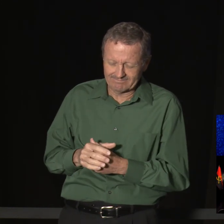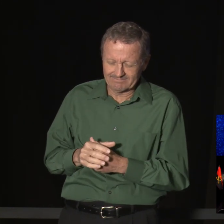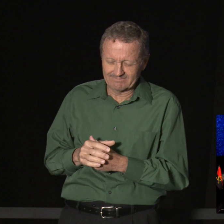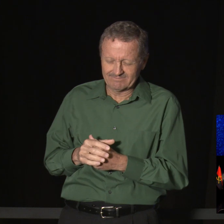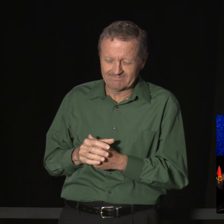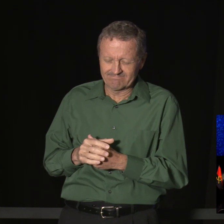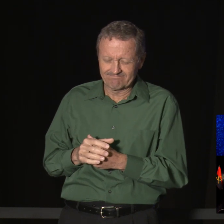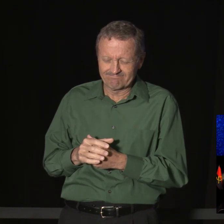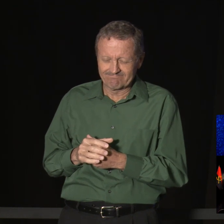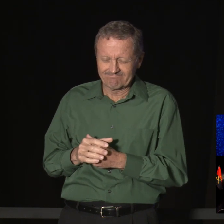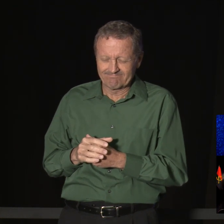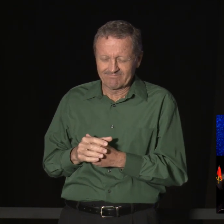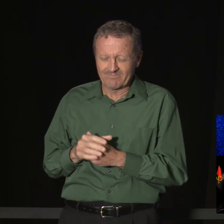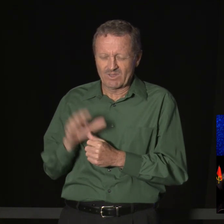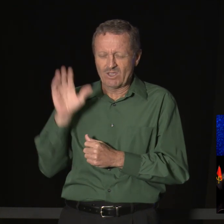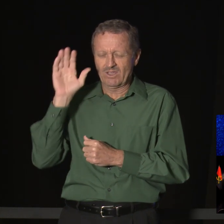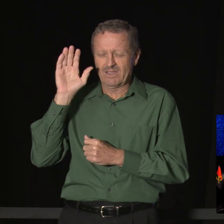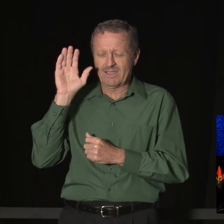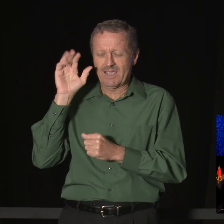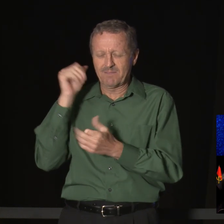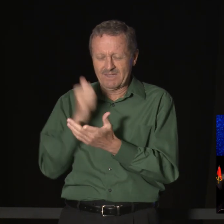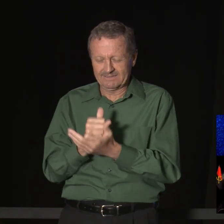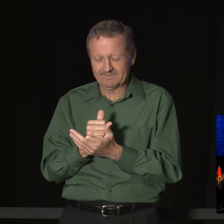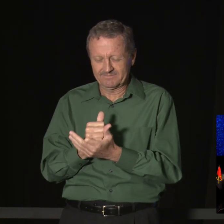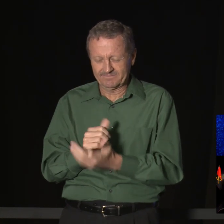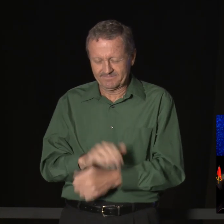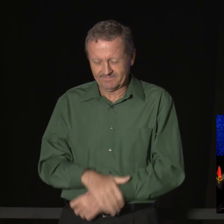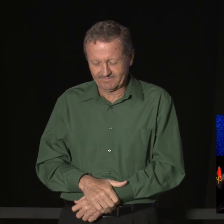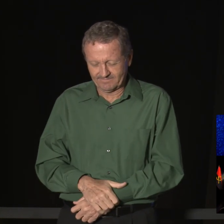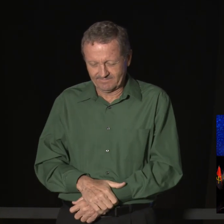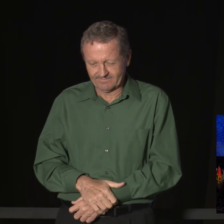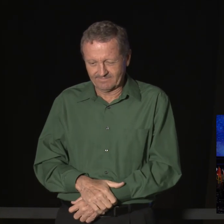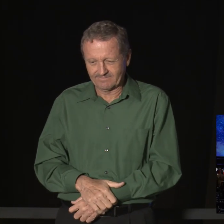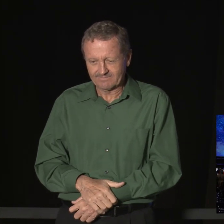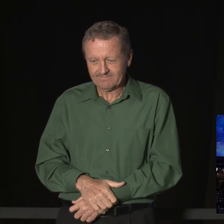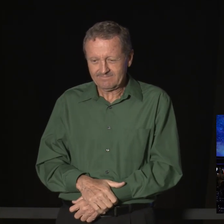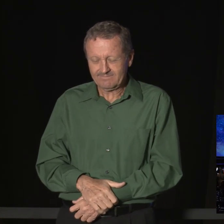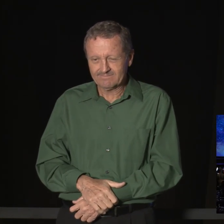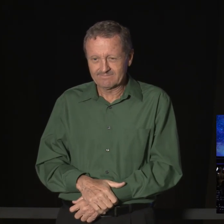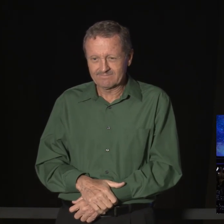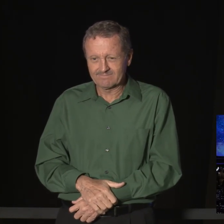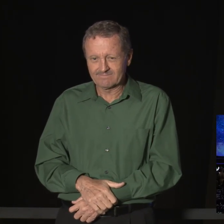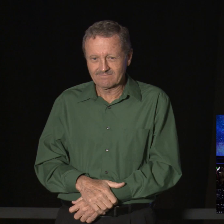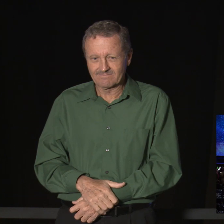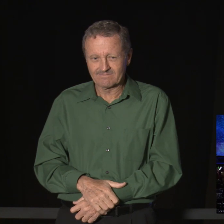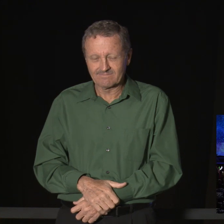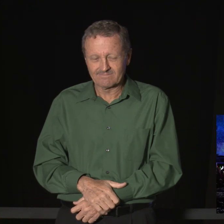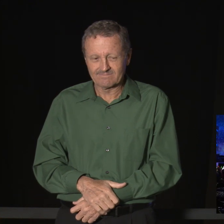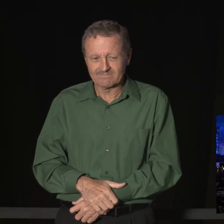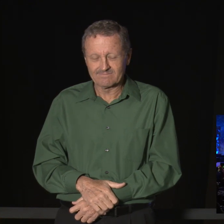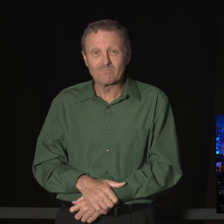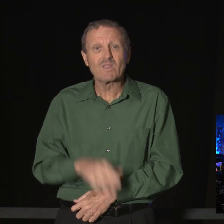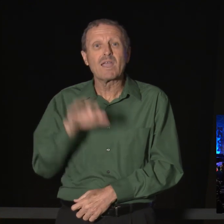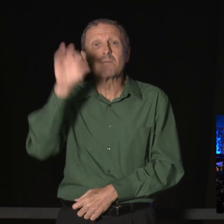servants. Amen.